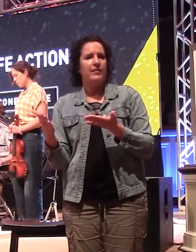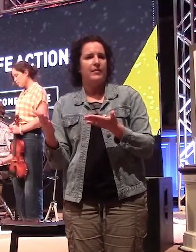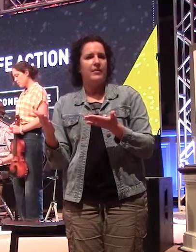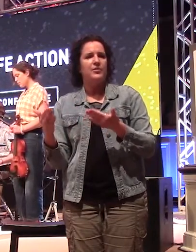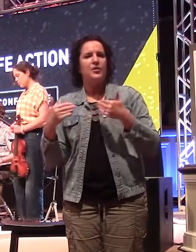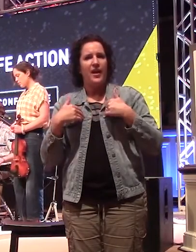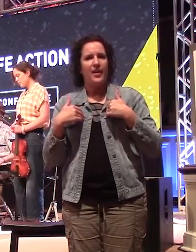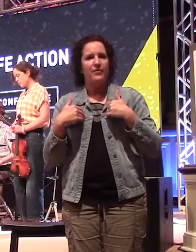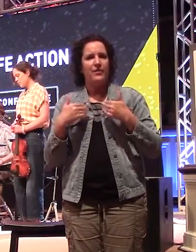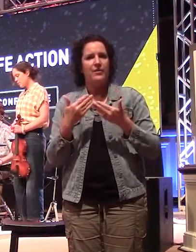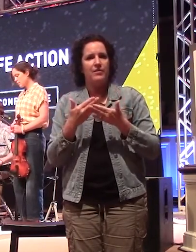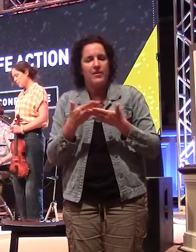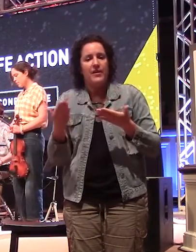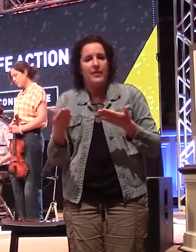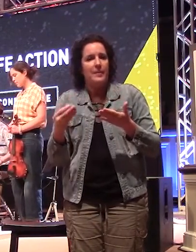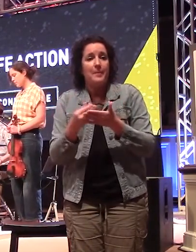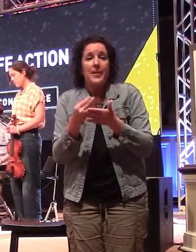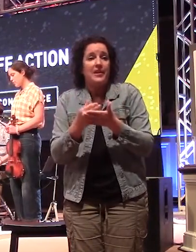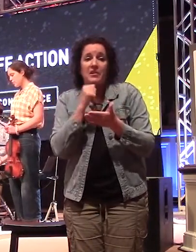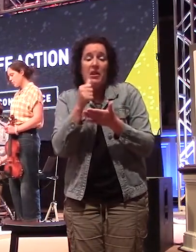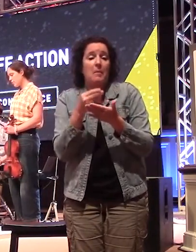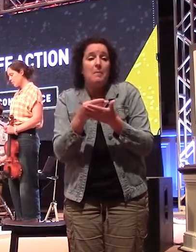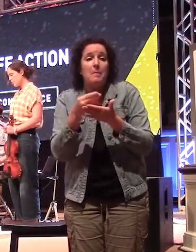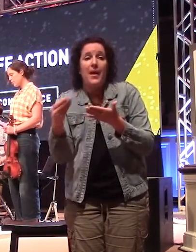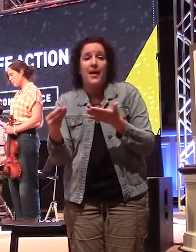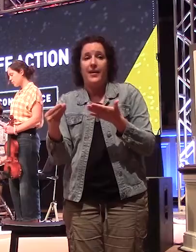to have the thing that money couldn't buy.